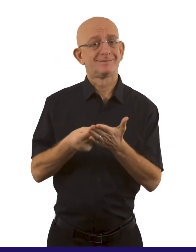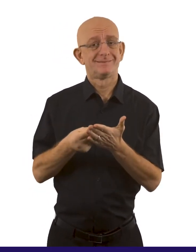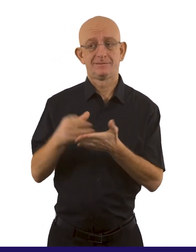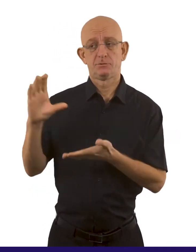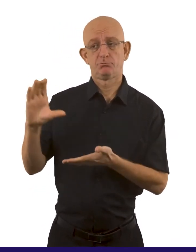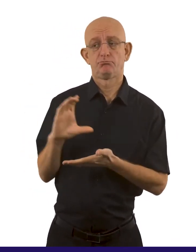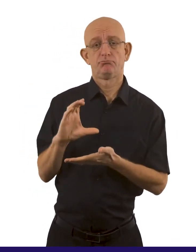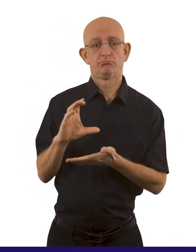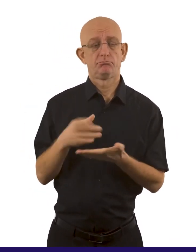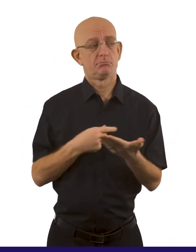Received funding?